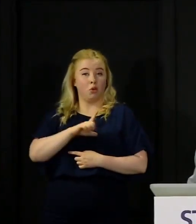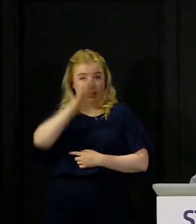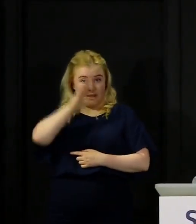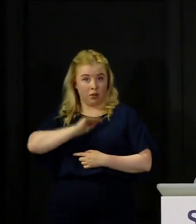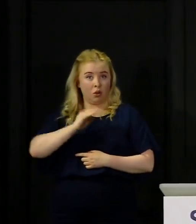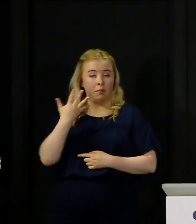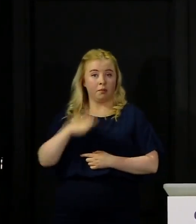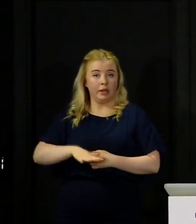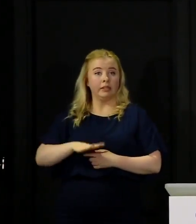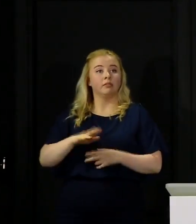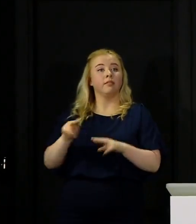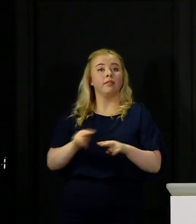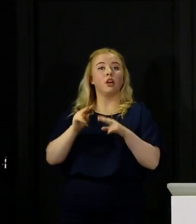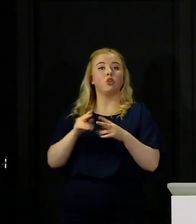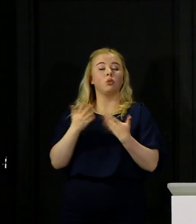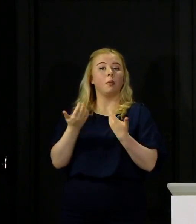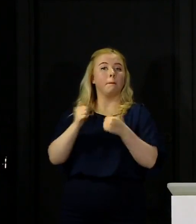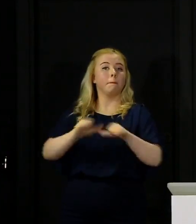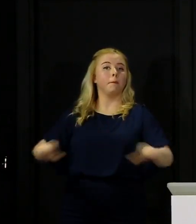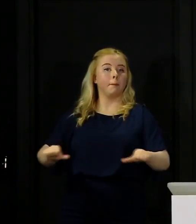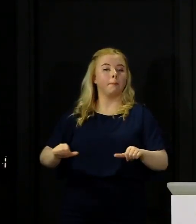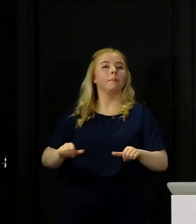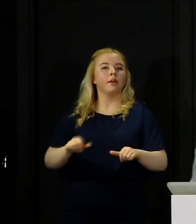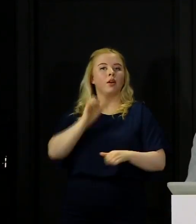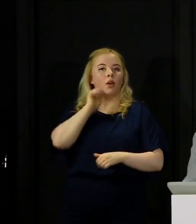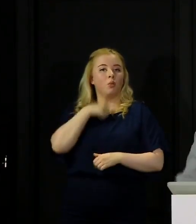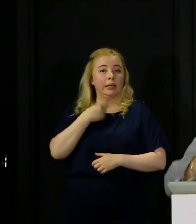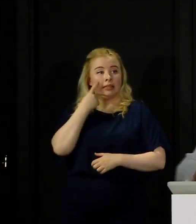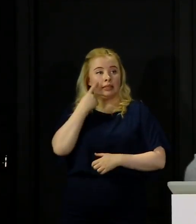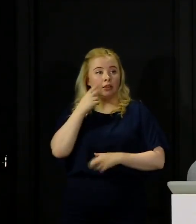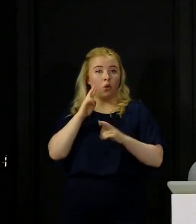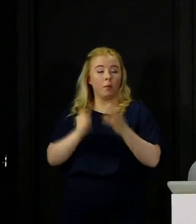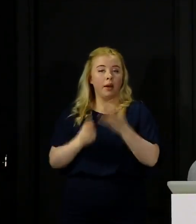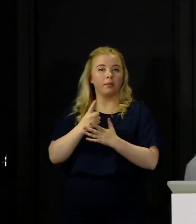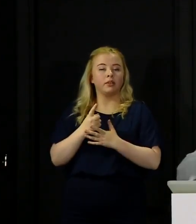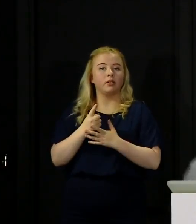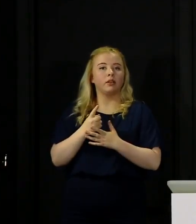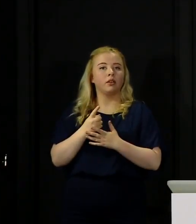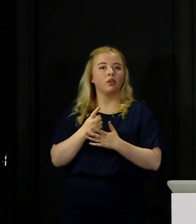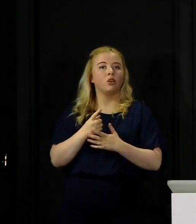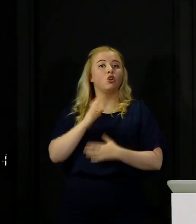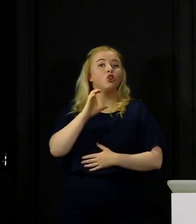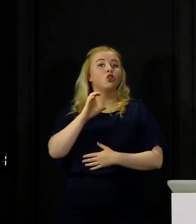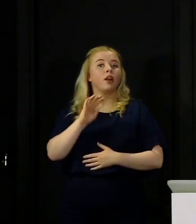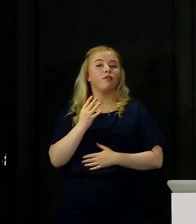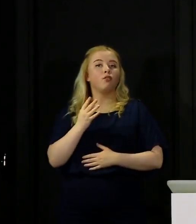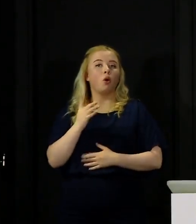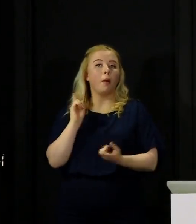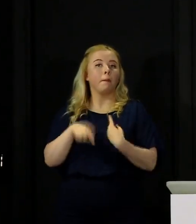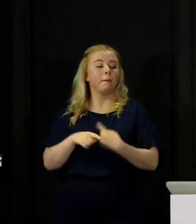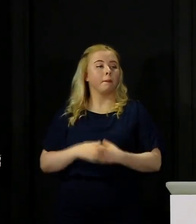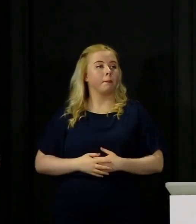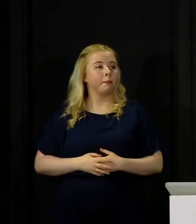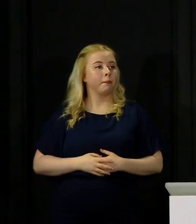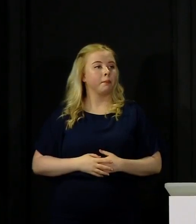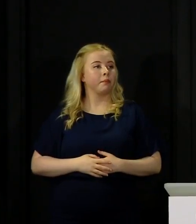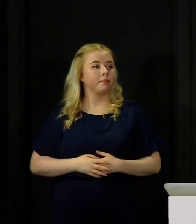indication that the video problems we had have been resolved, so let's see if that's the case. Kieran, do you want to ask your question